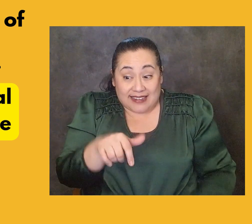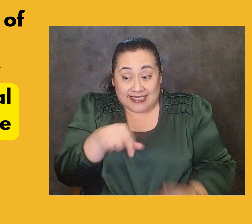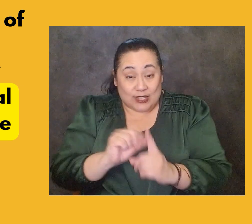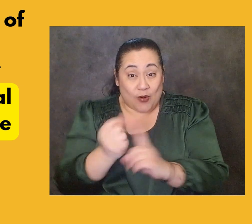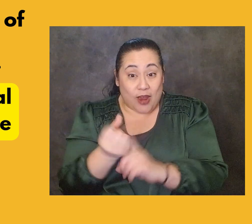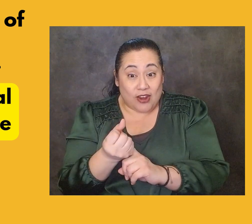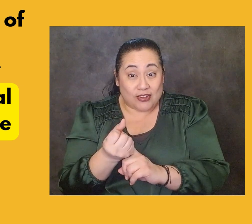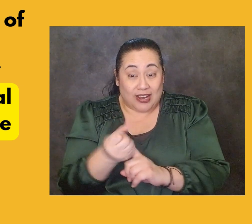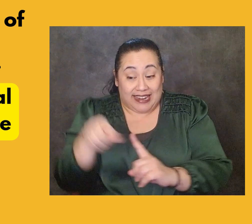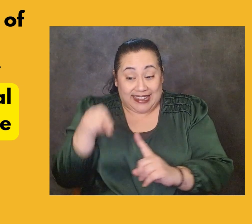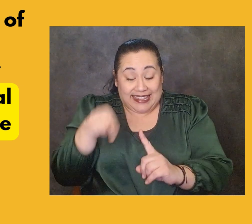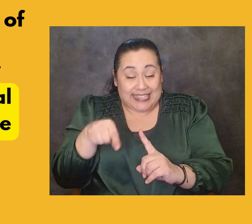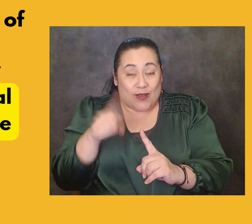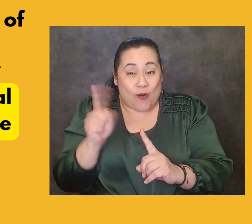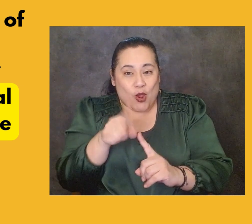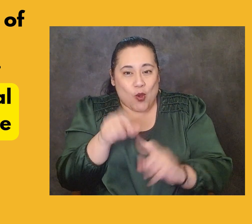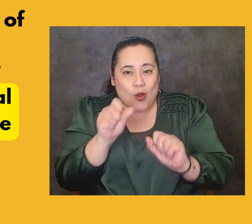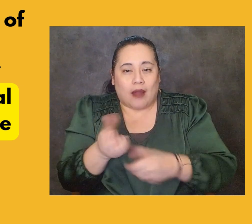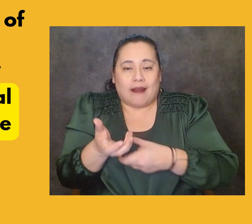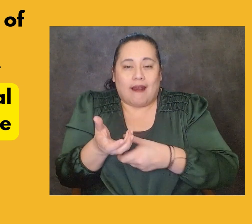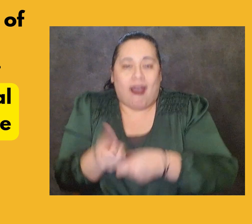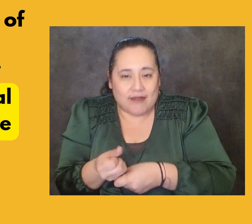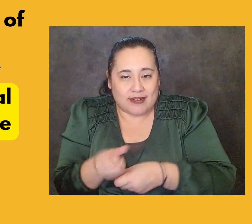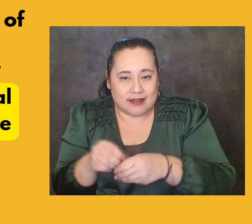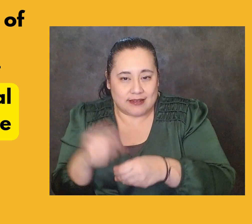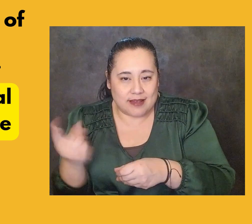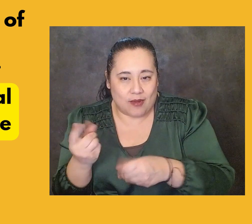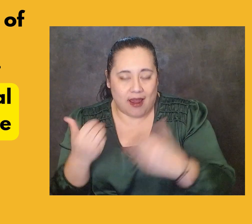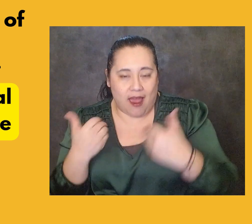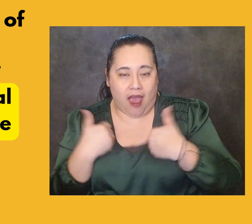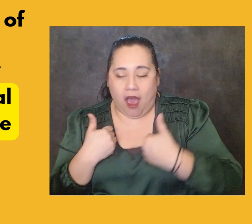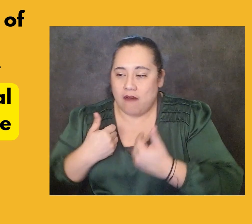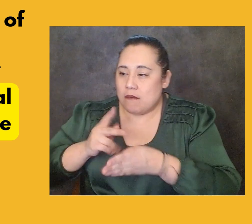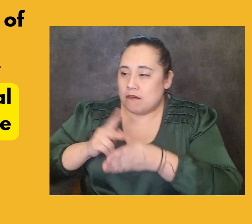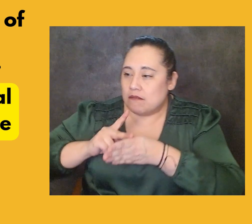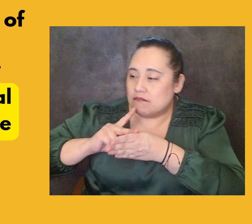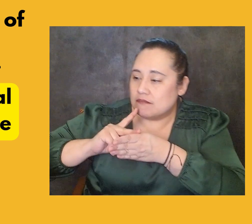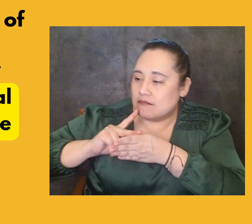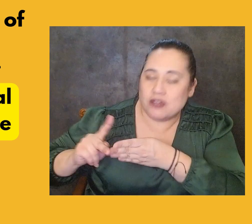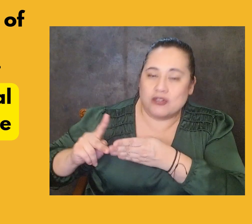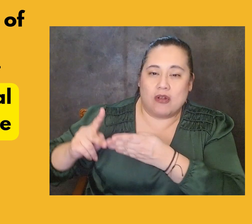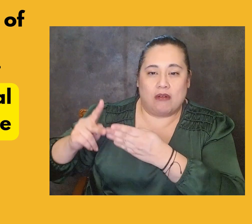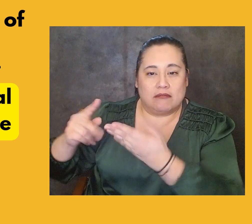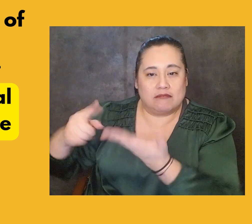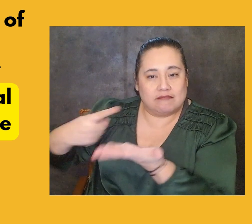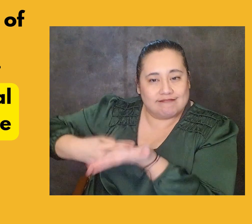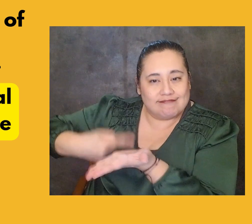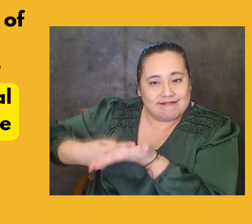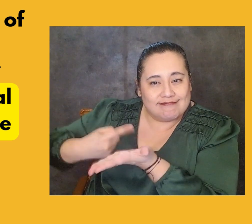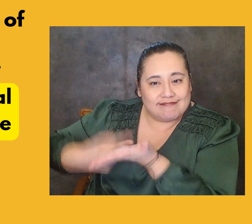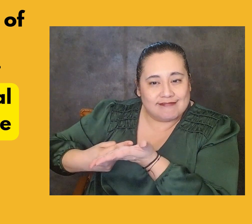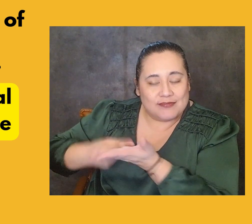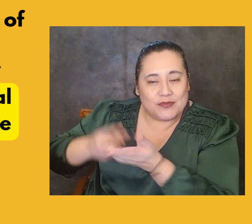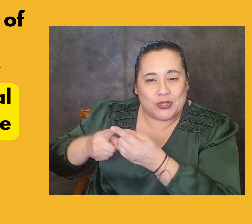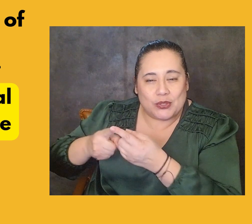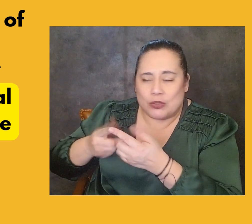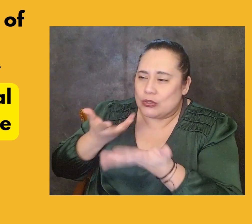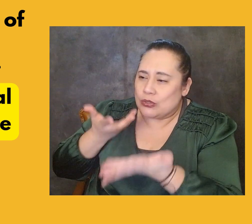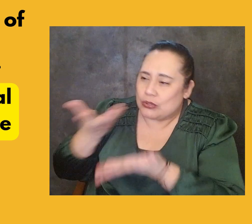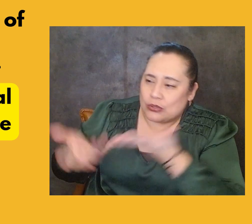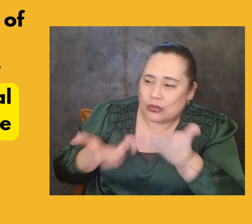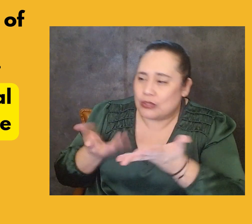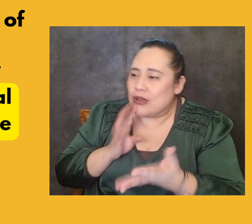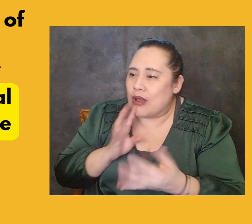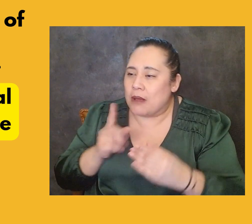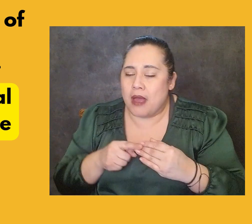situation, this is where you can have confidence in someone at a professional level, have a professional discussion to